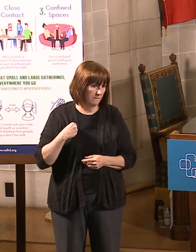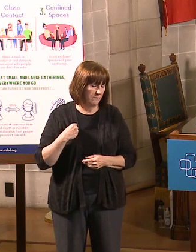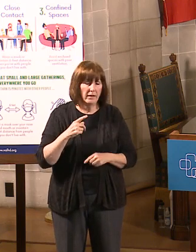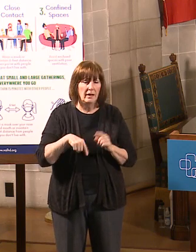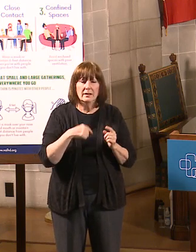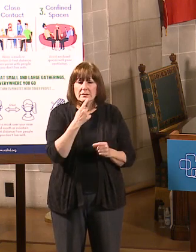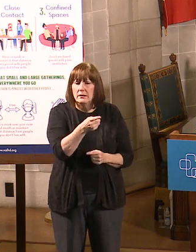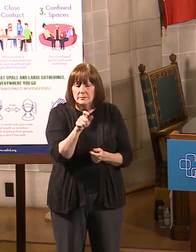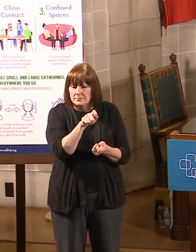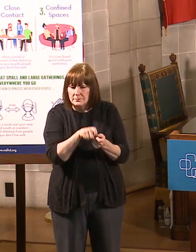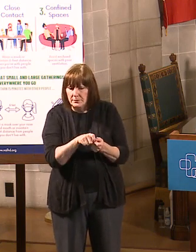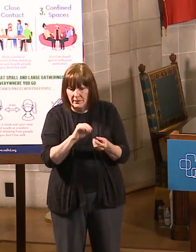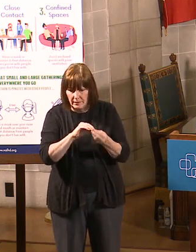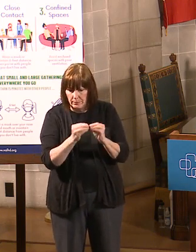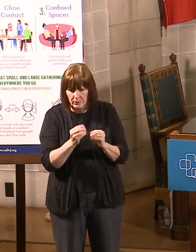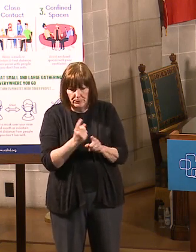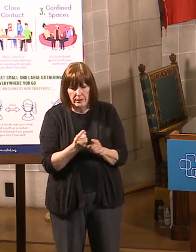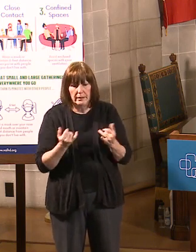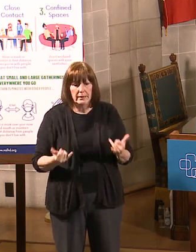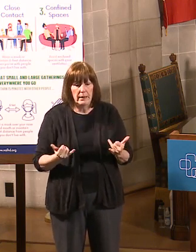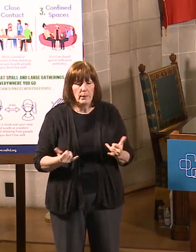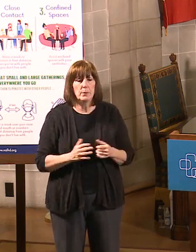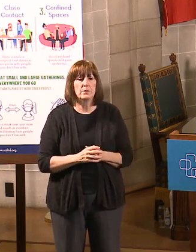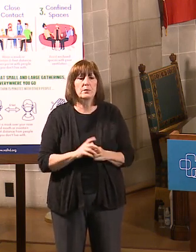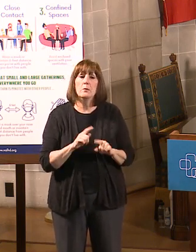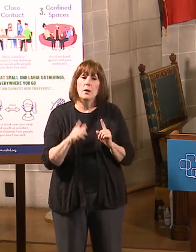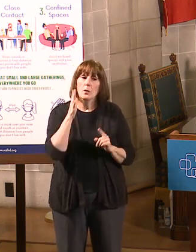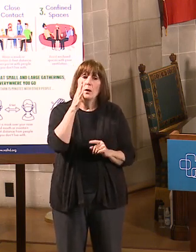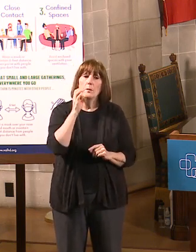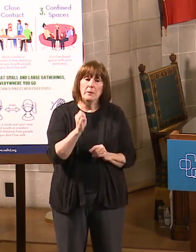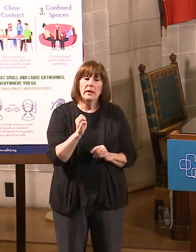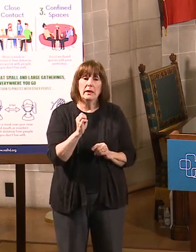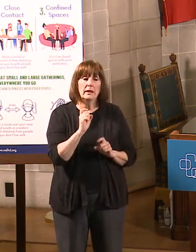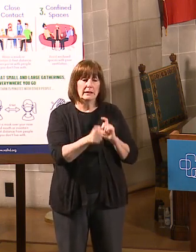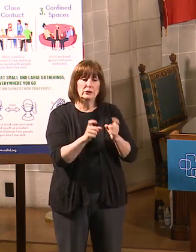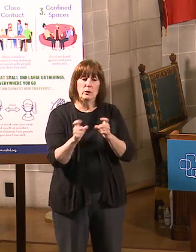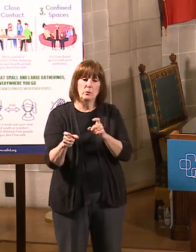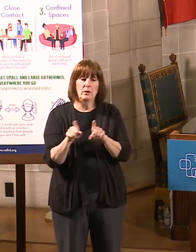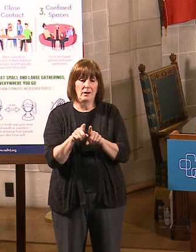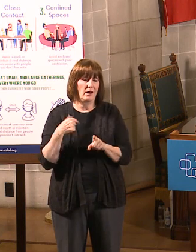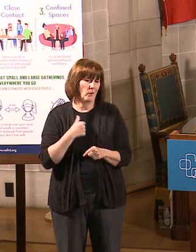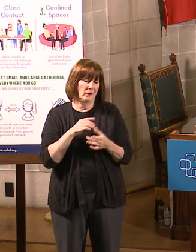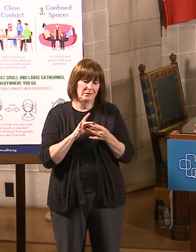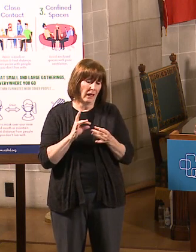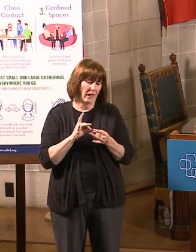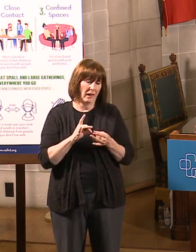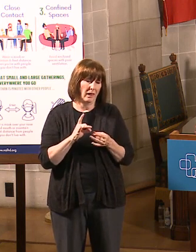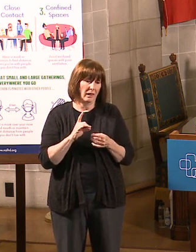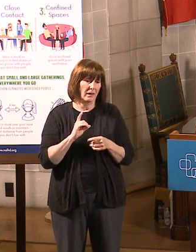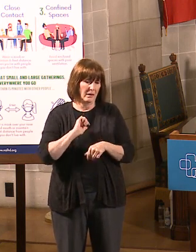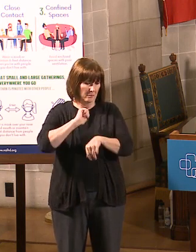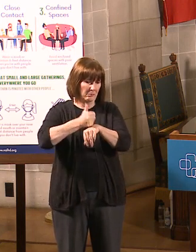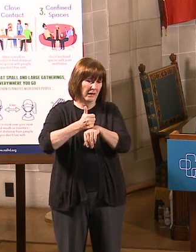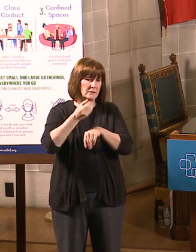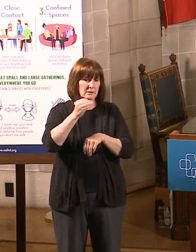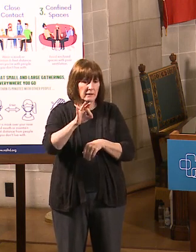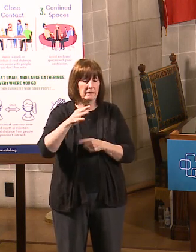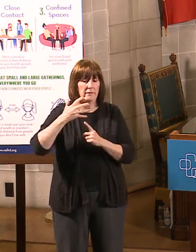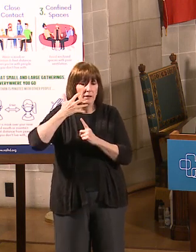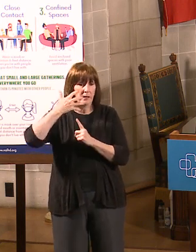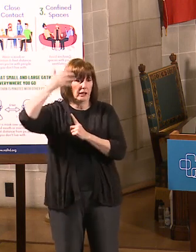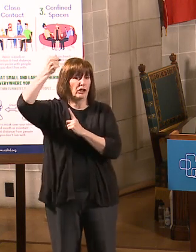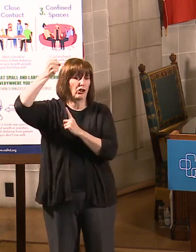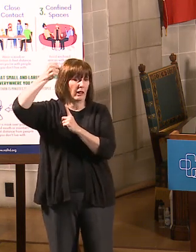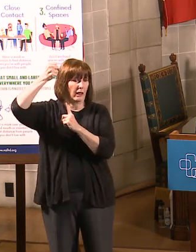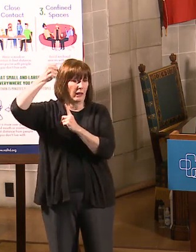tell you the specific numbers right now, but it will be distributed, like we say, on that basis of